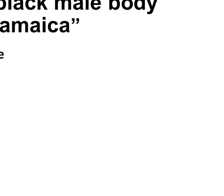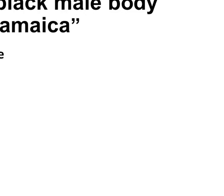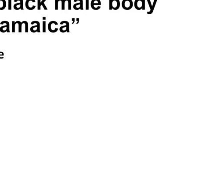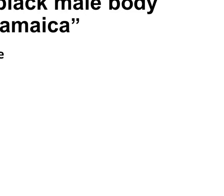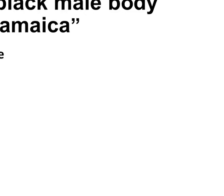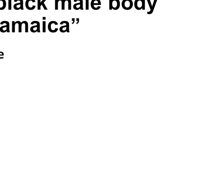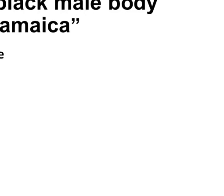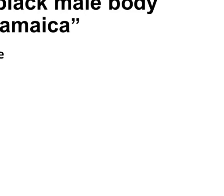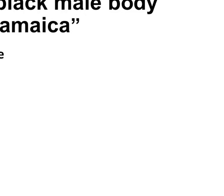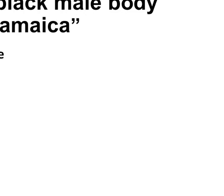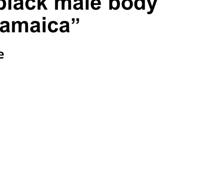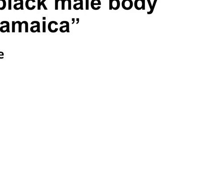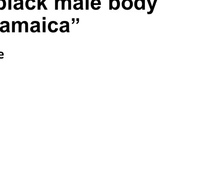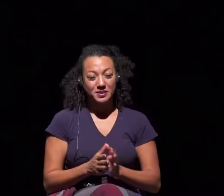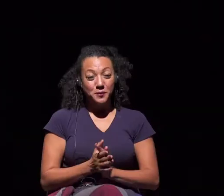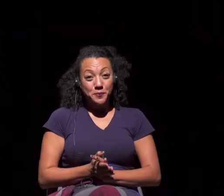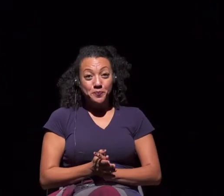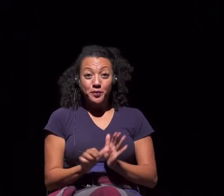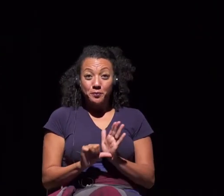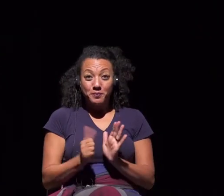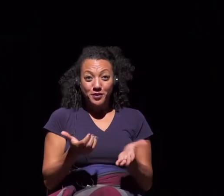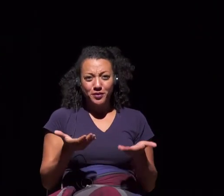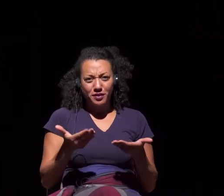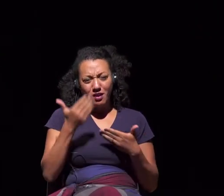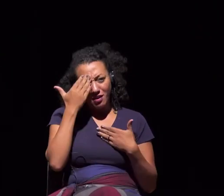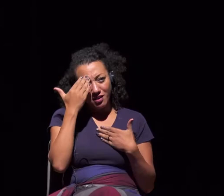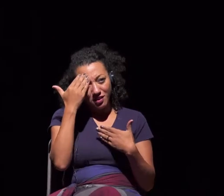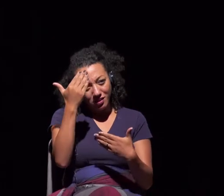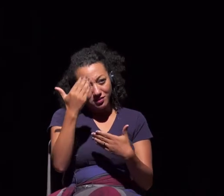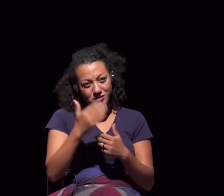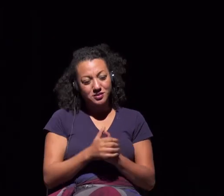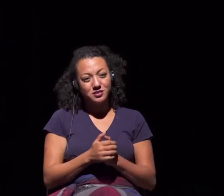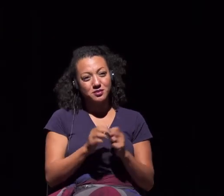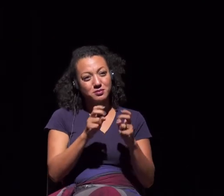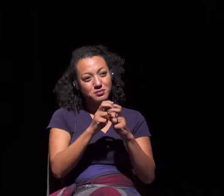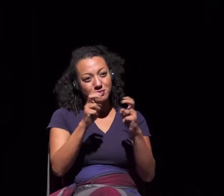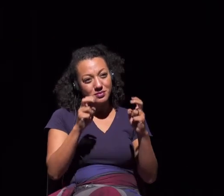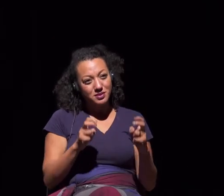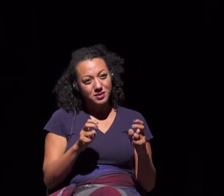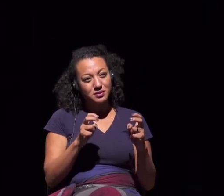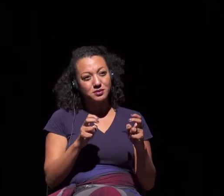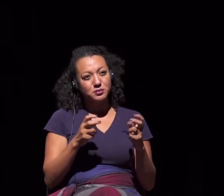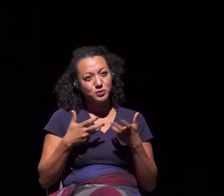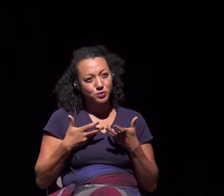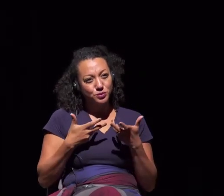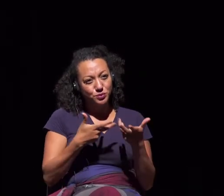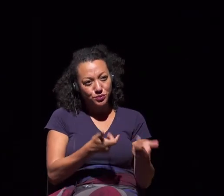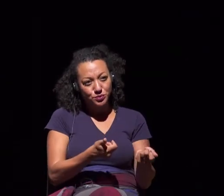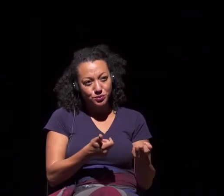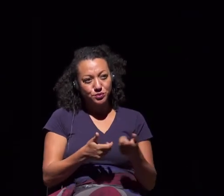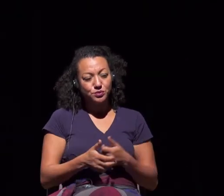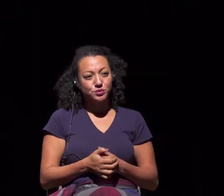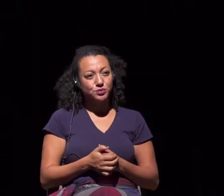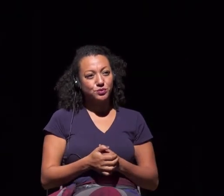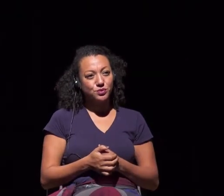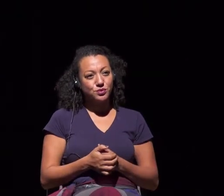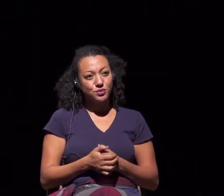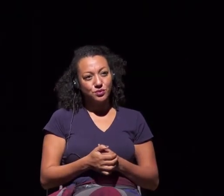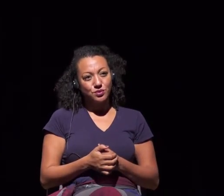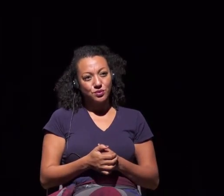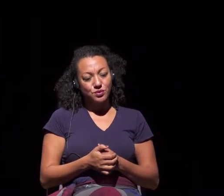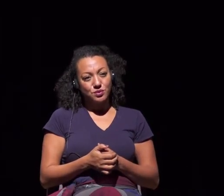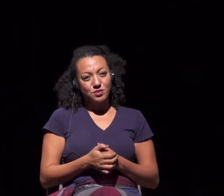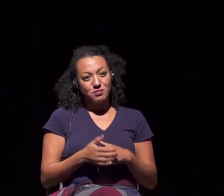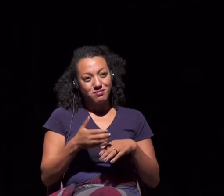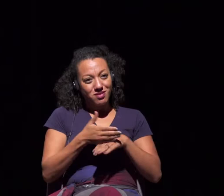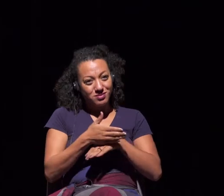Firstly, I'd like to thank MASP for bringing me here and making me a part of what I can already see is going to be a wonderful set